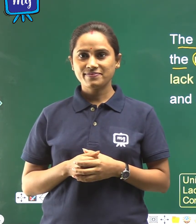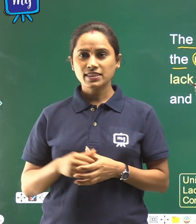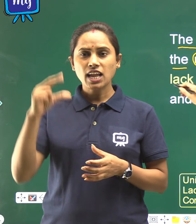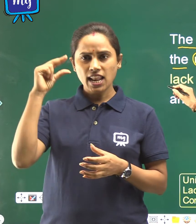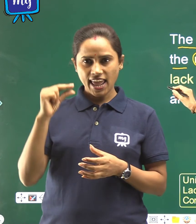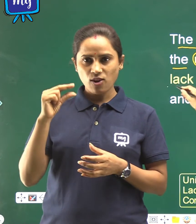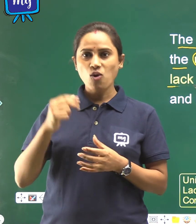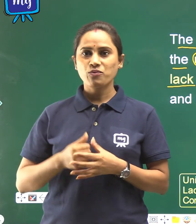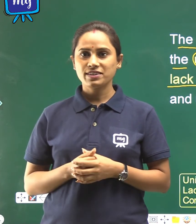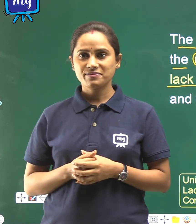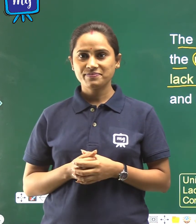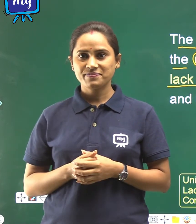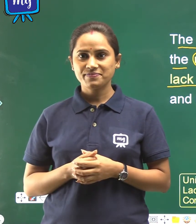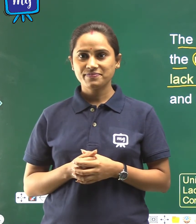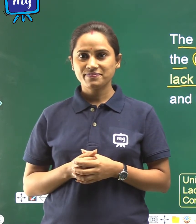lack of